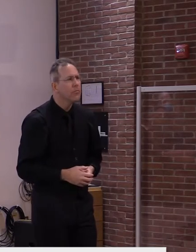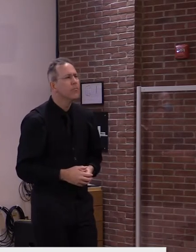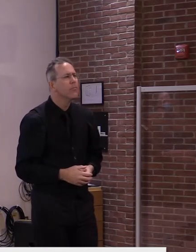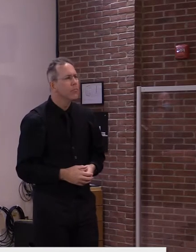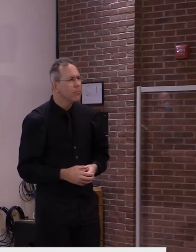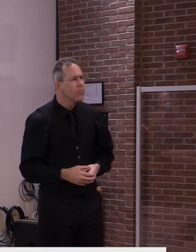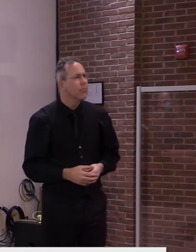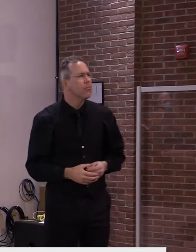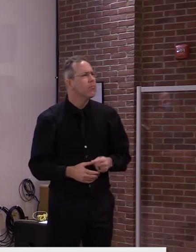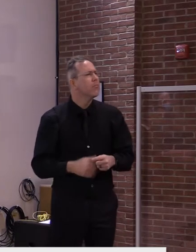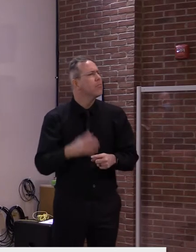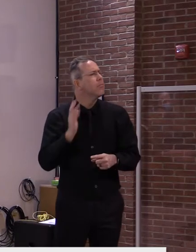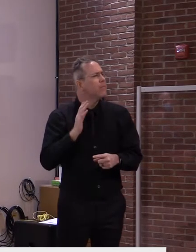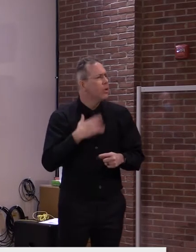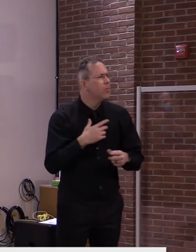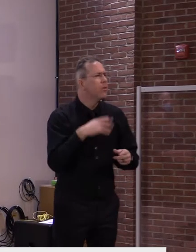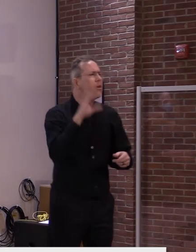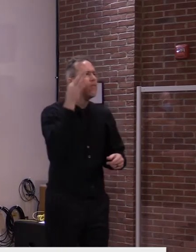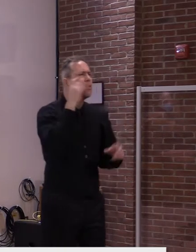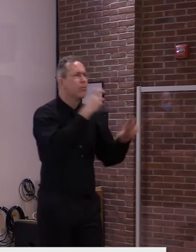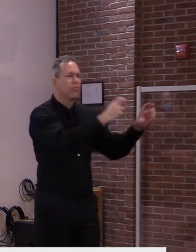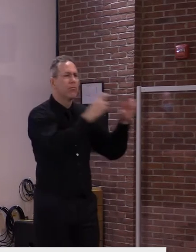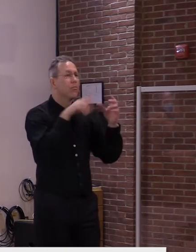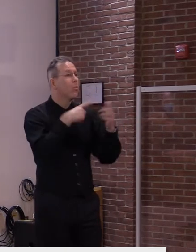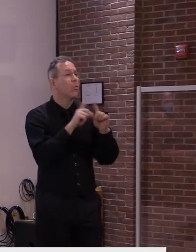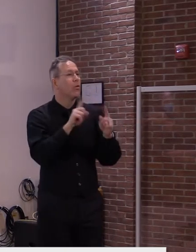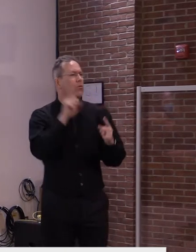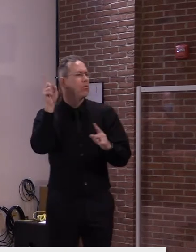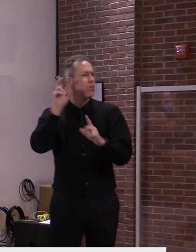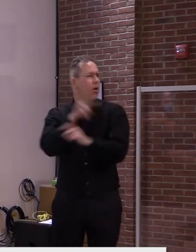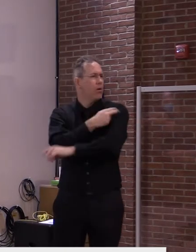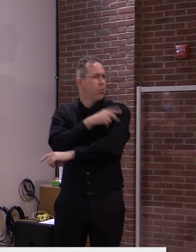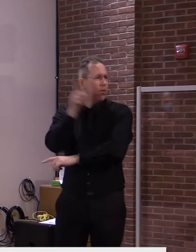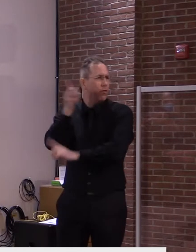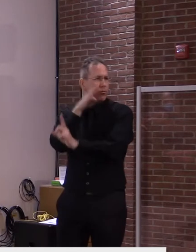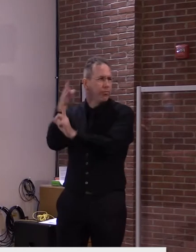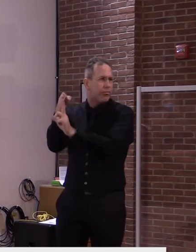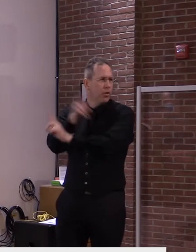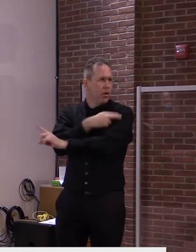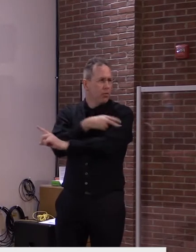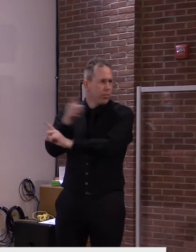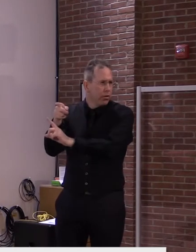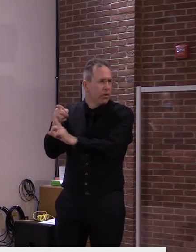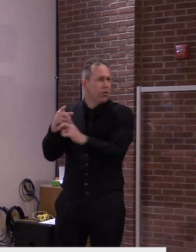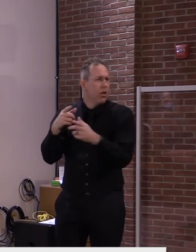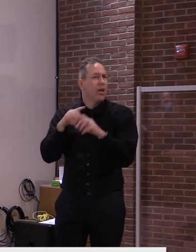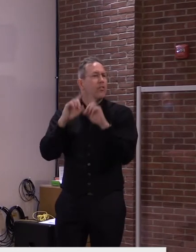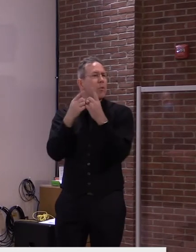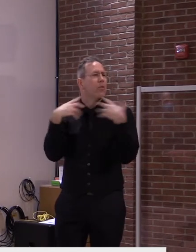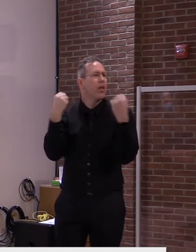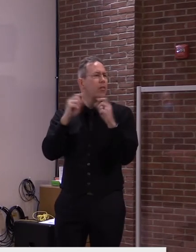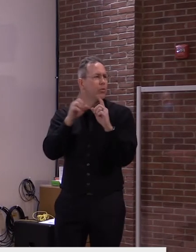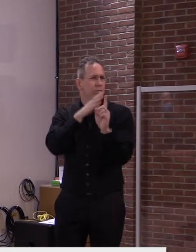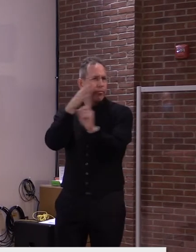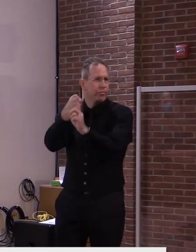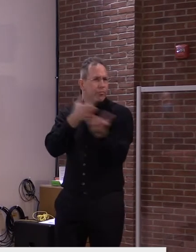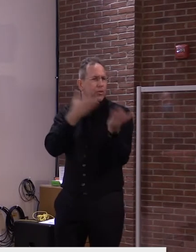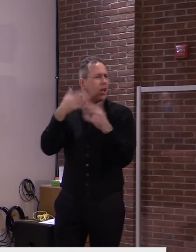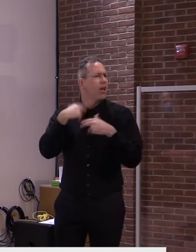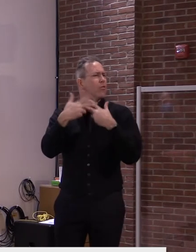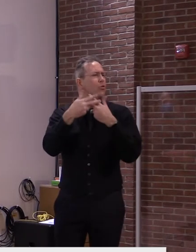It's now going to our state facility, where it is stored, and then it's